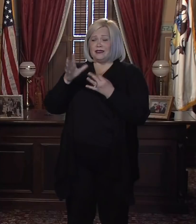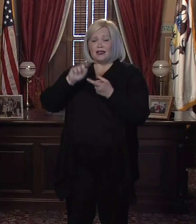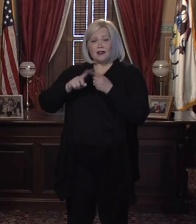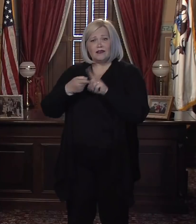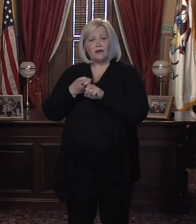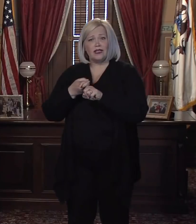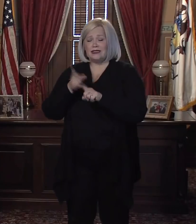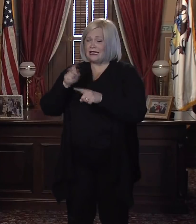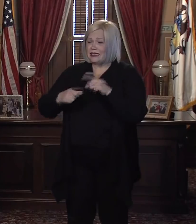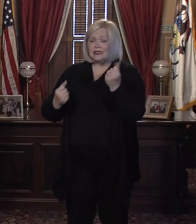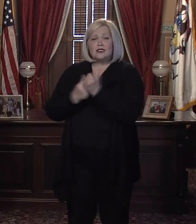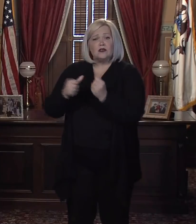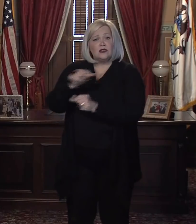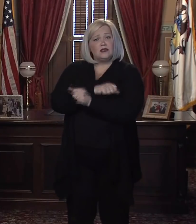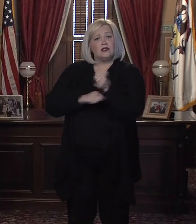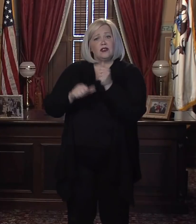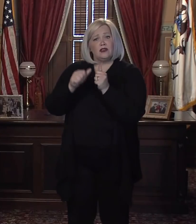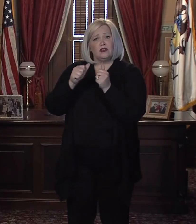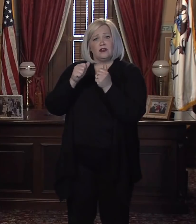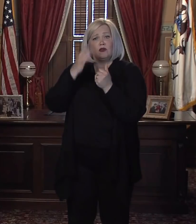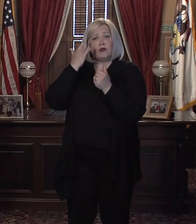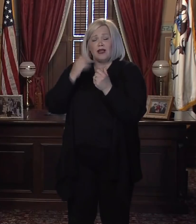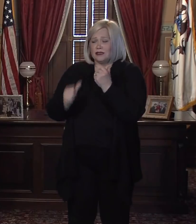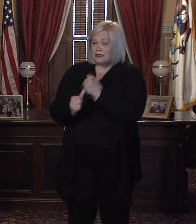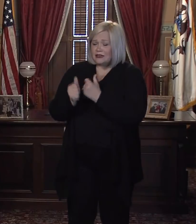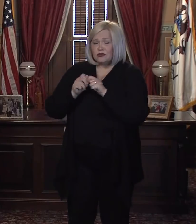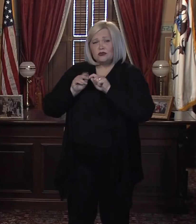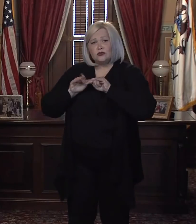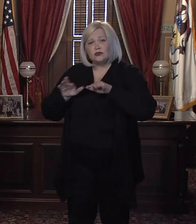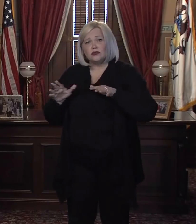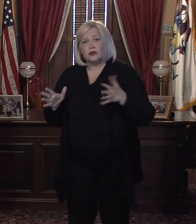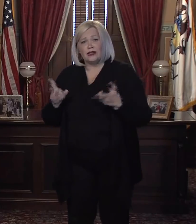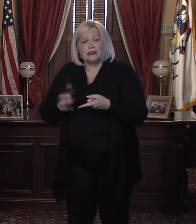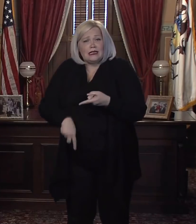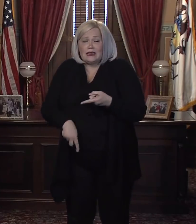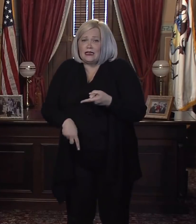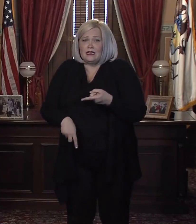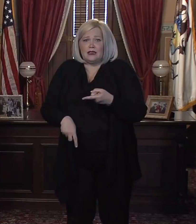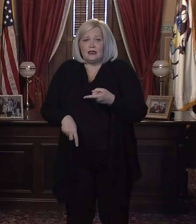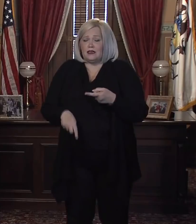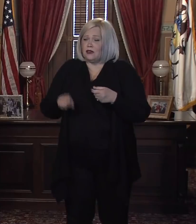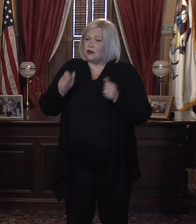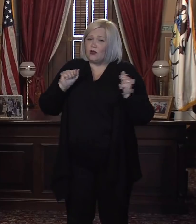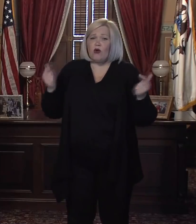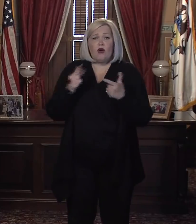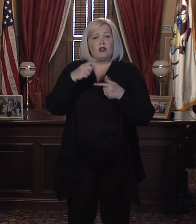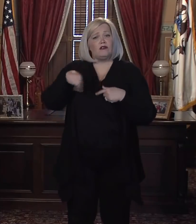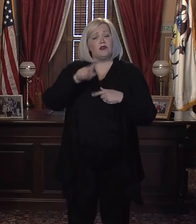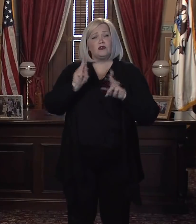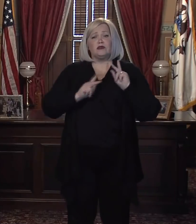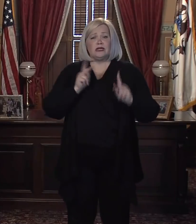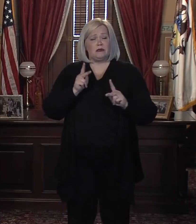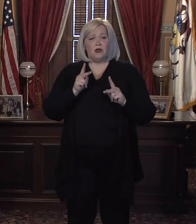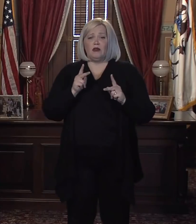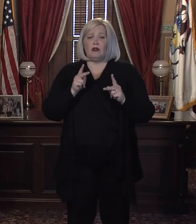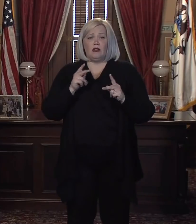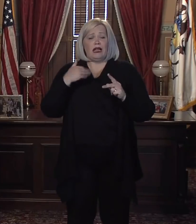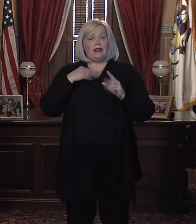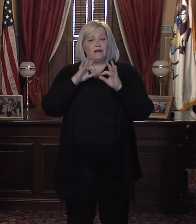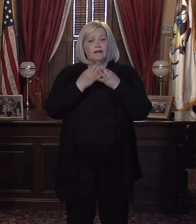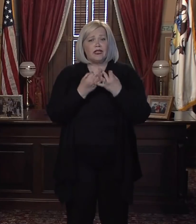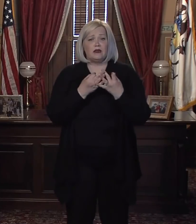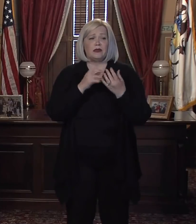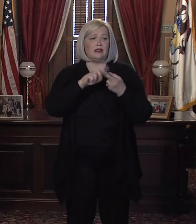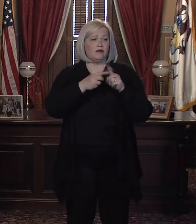one another in person because it's just too dangerous. Every one of these people had a story and has a family and has people who are in